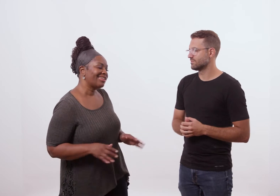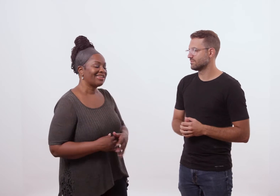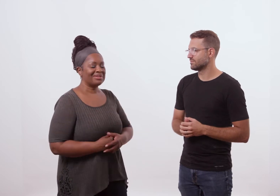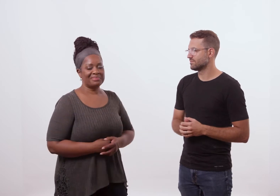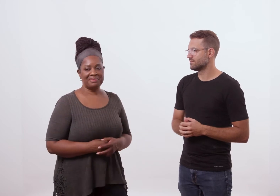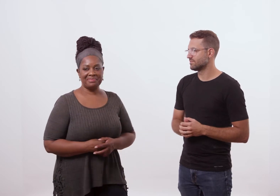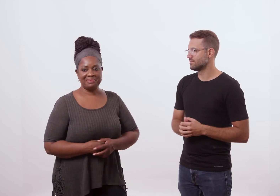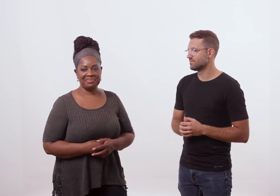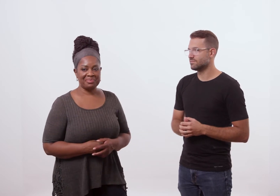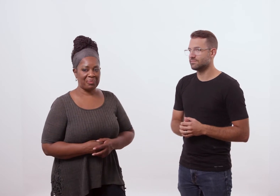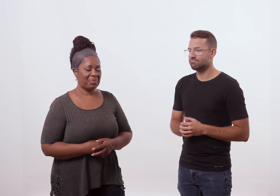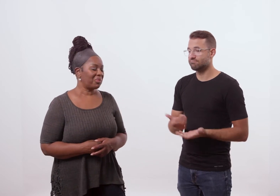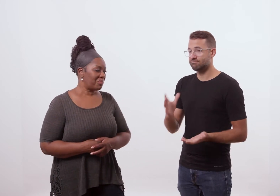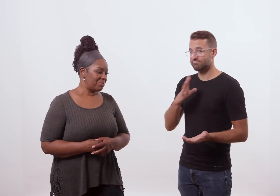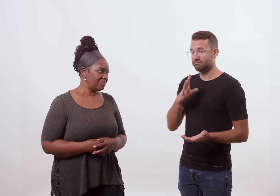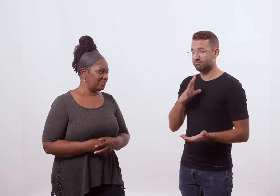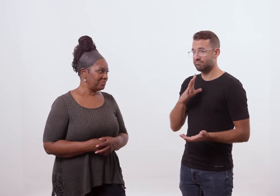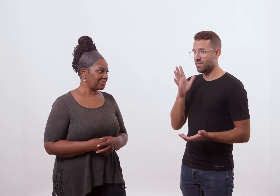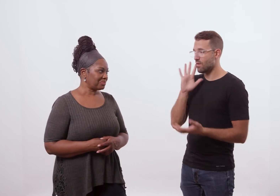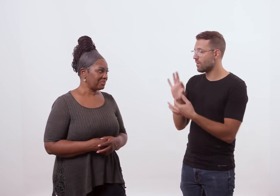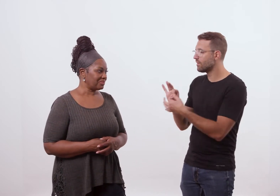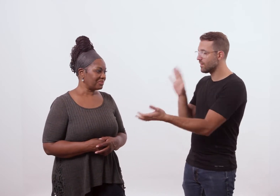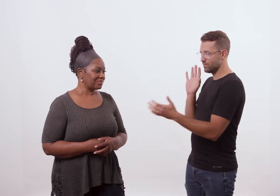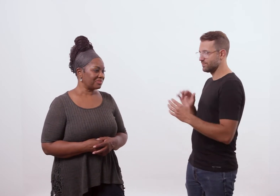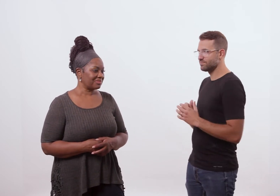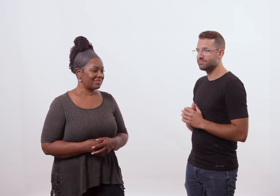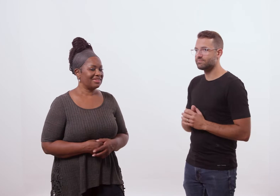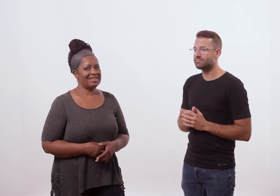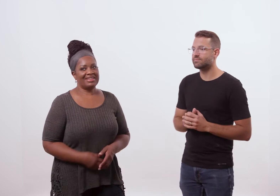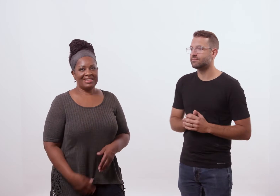then. I release you.